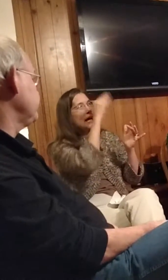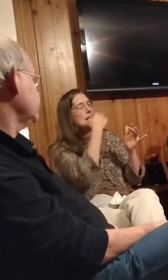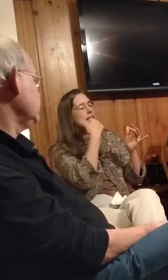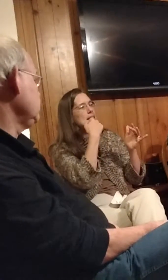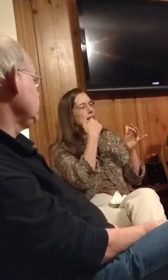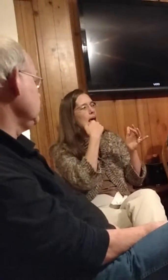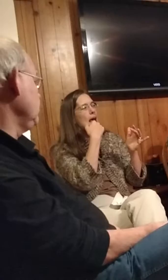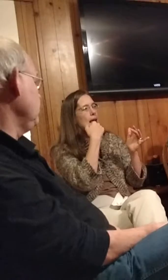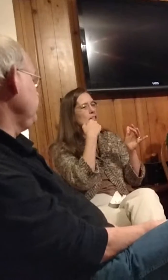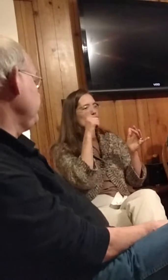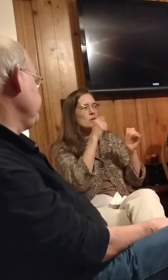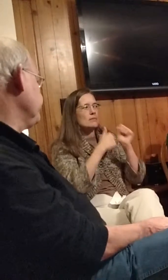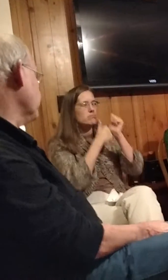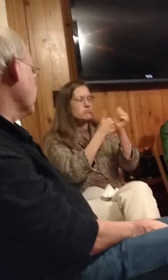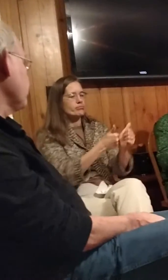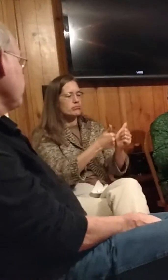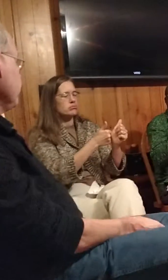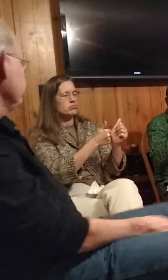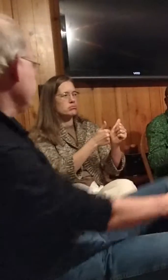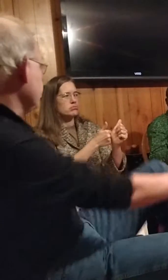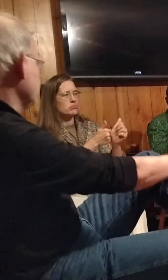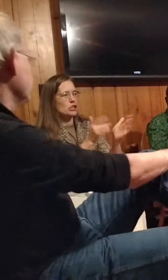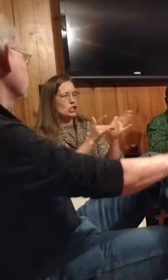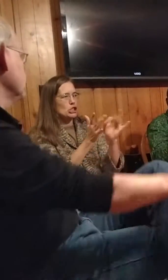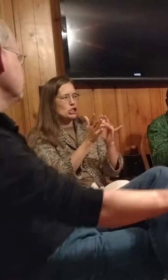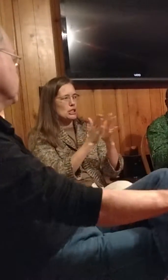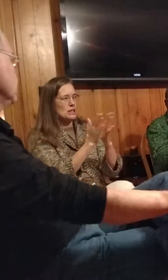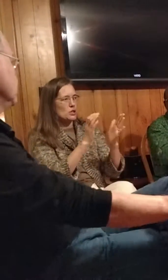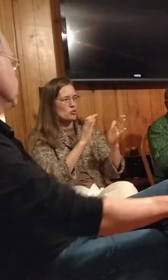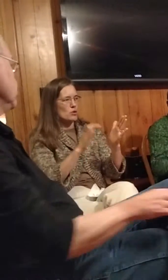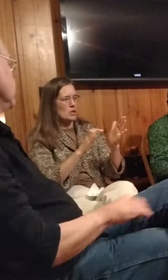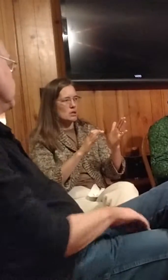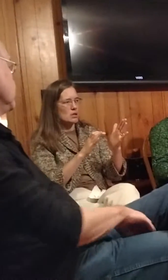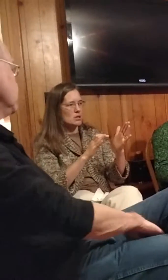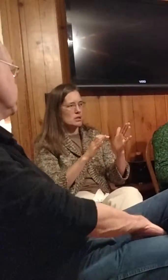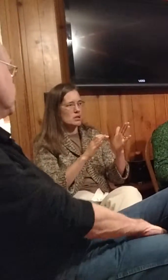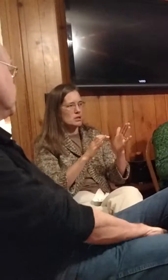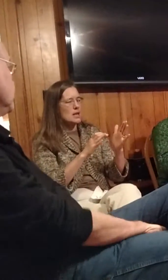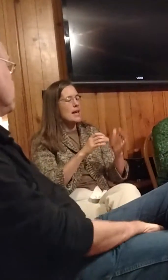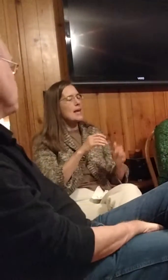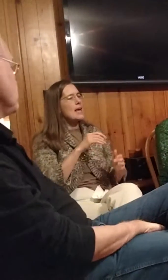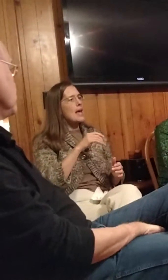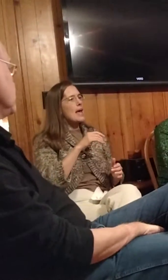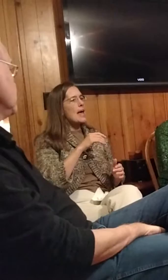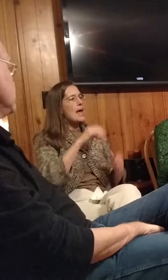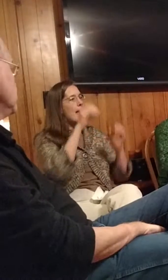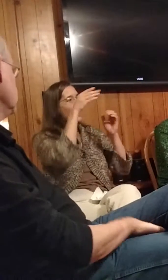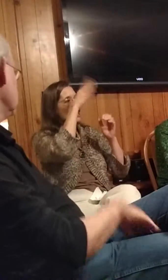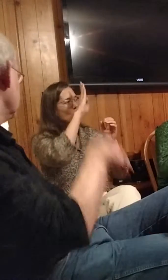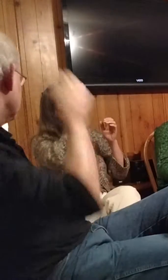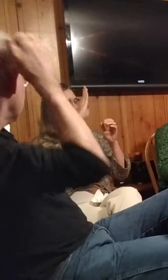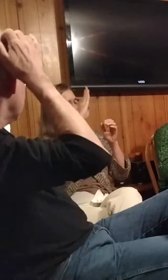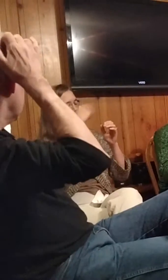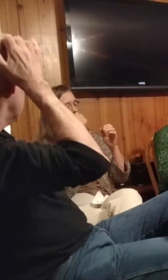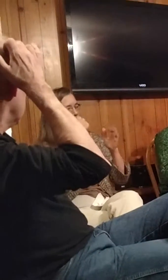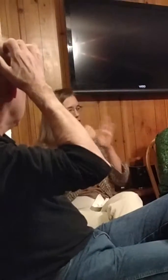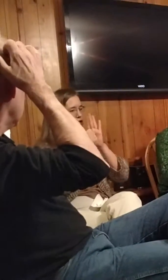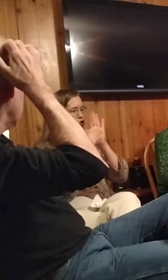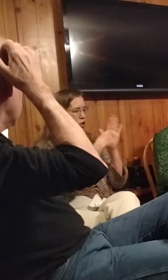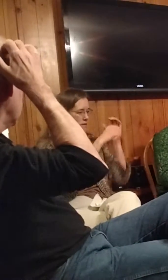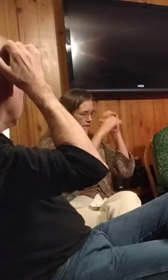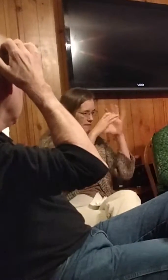to him, which only someone who has read the book of Revelations can see them. So the young